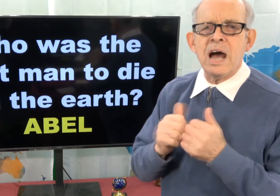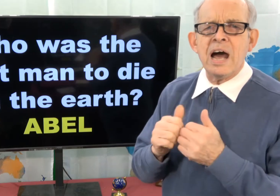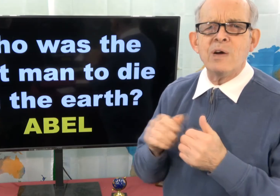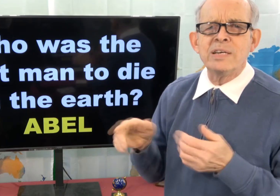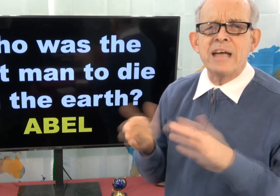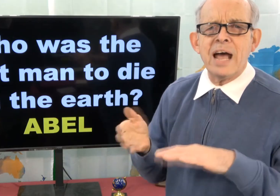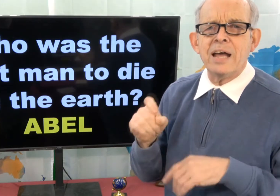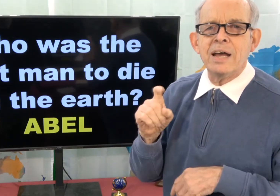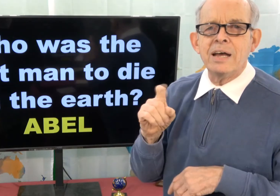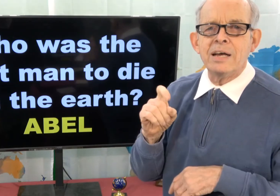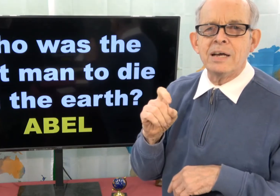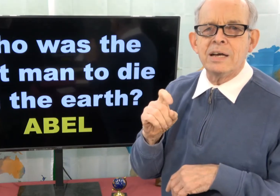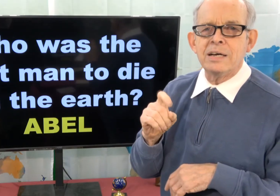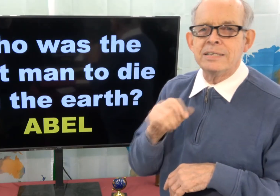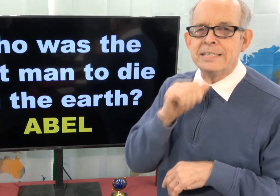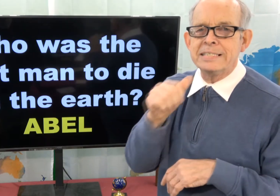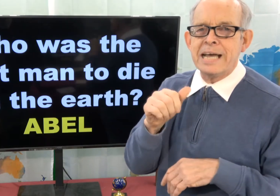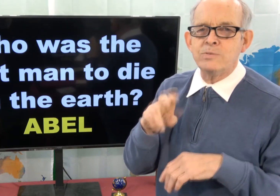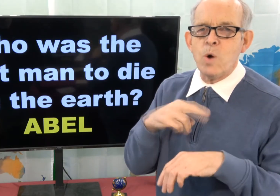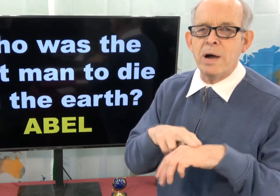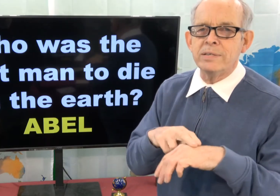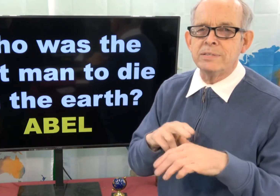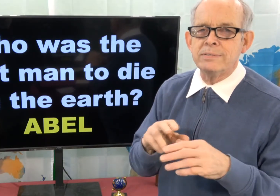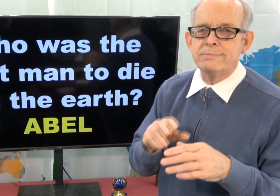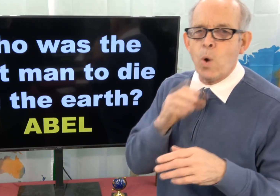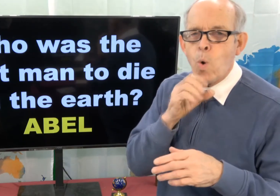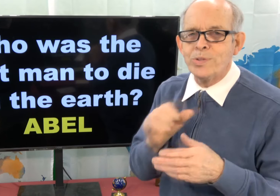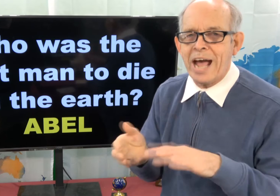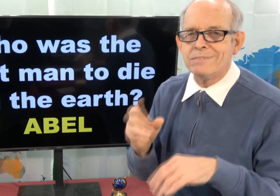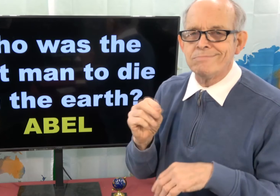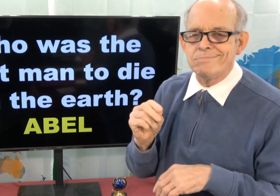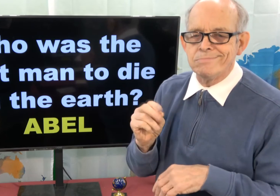How you die? It's not nobody who died.